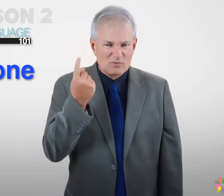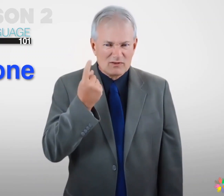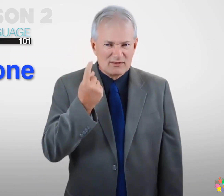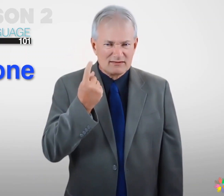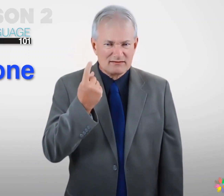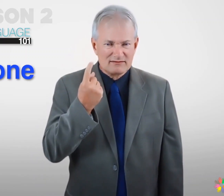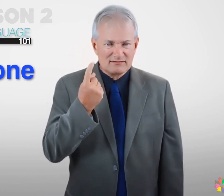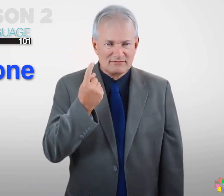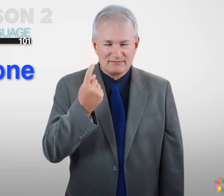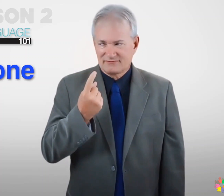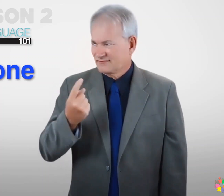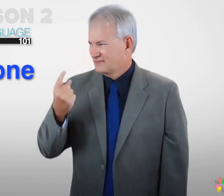someone,